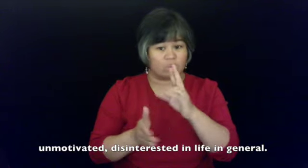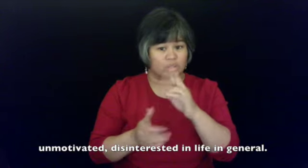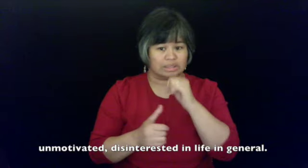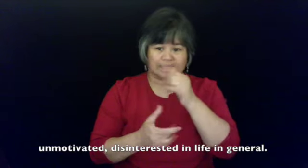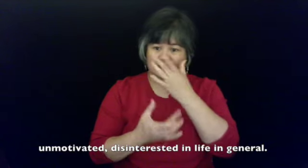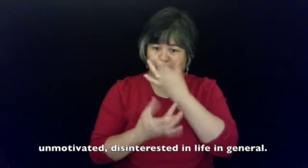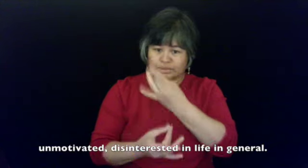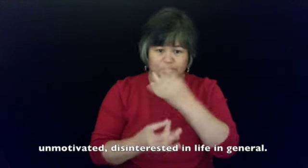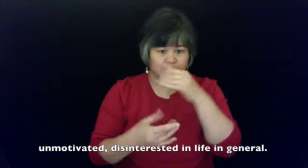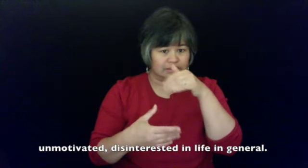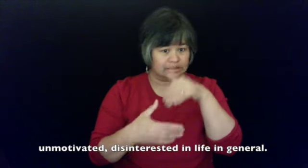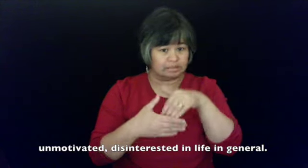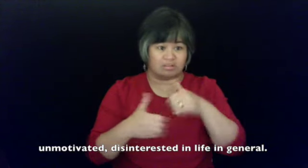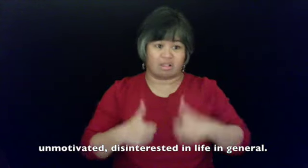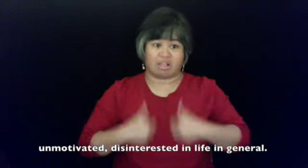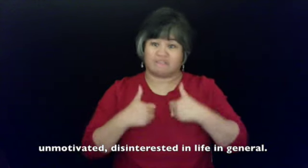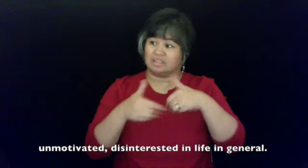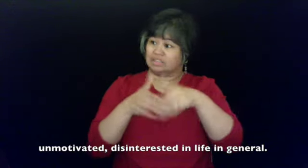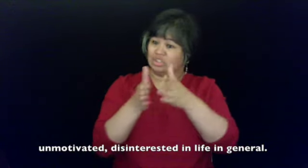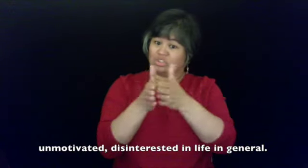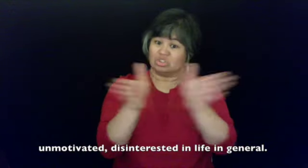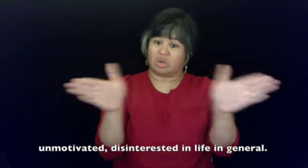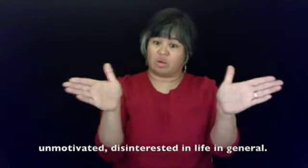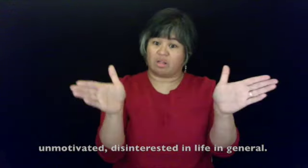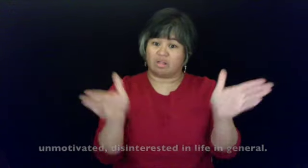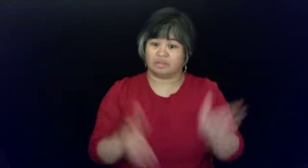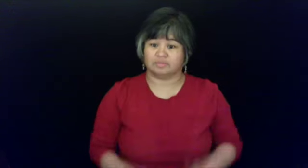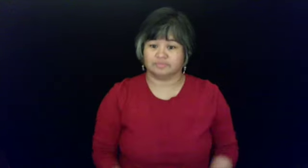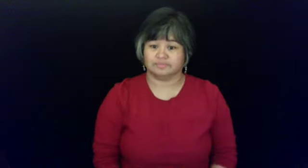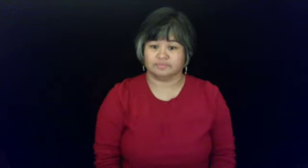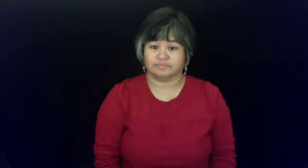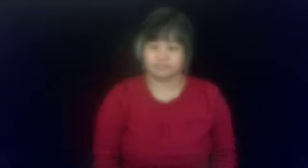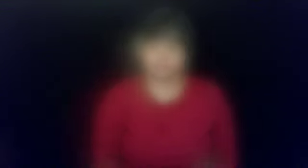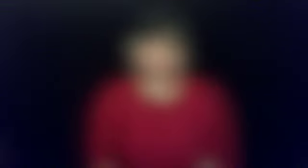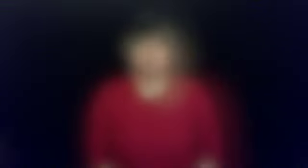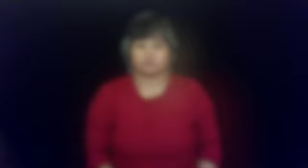Unmotivated, disinterested in life in general.